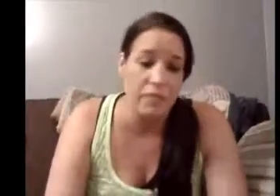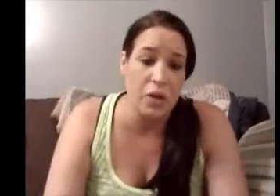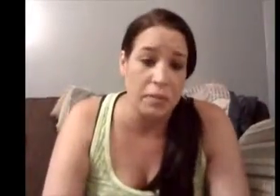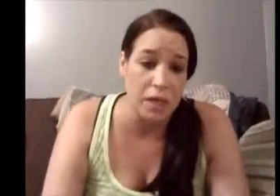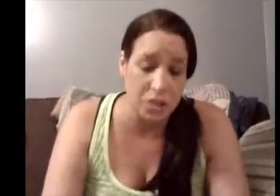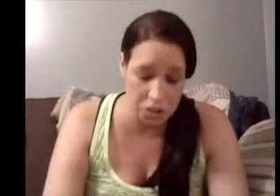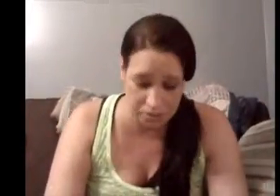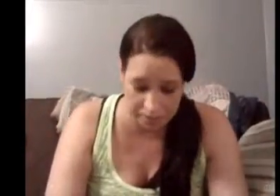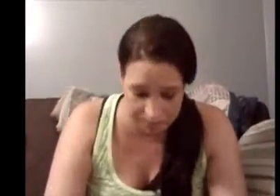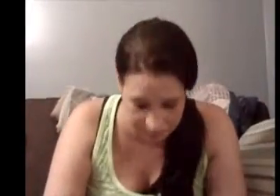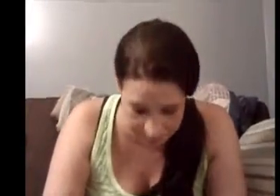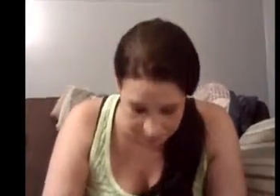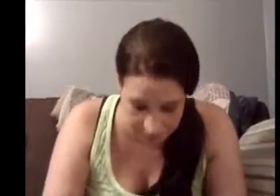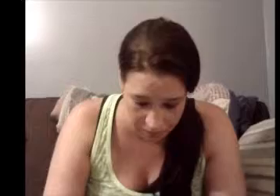very much.